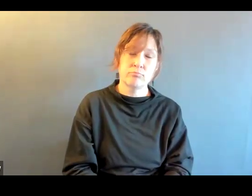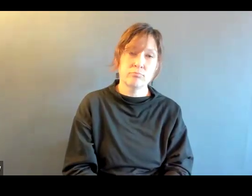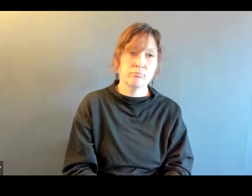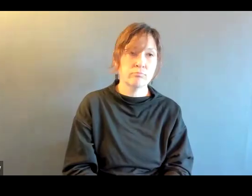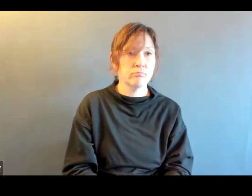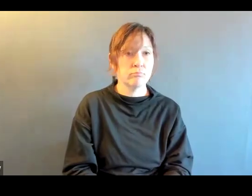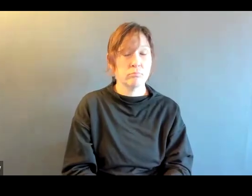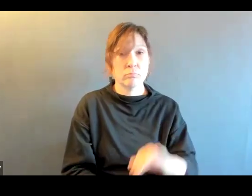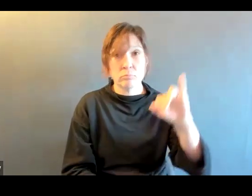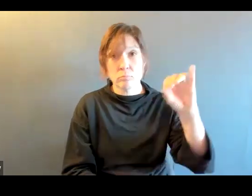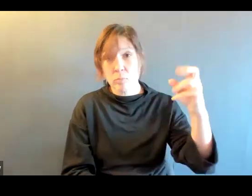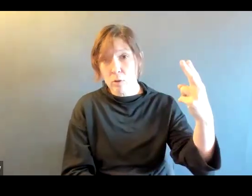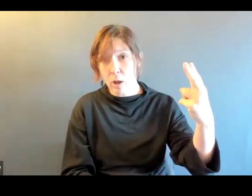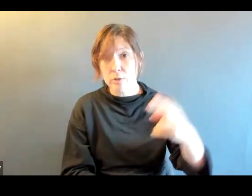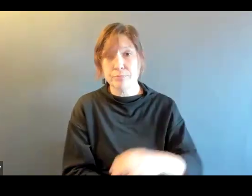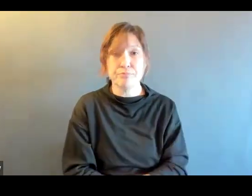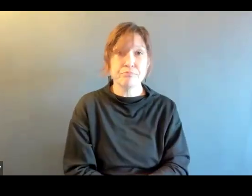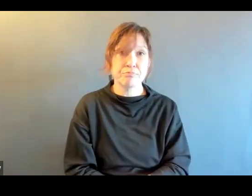Josh Butler.